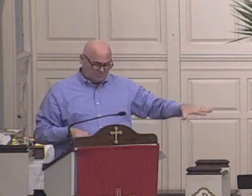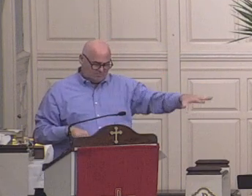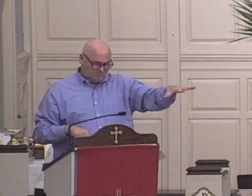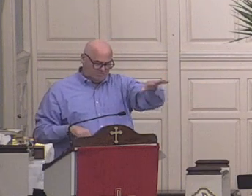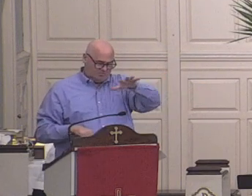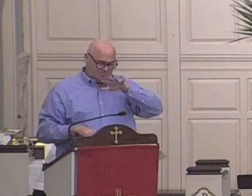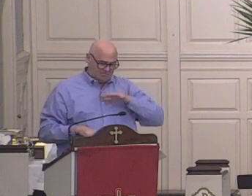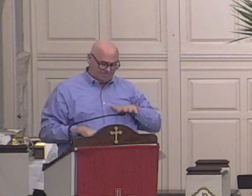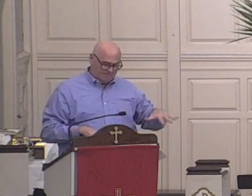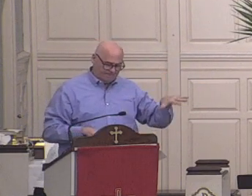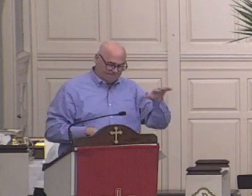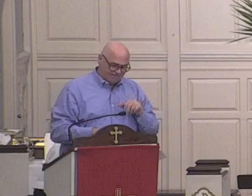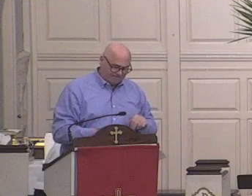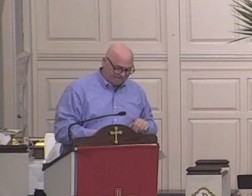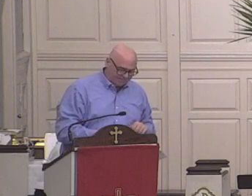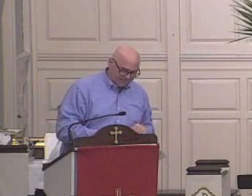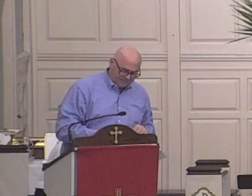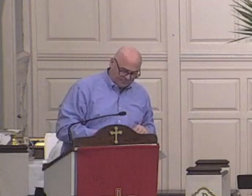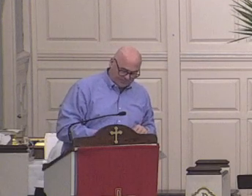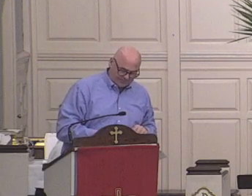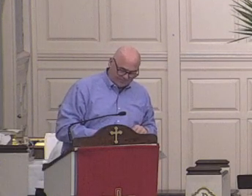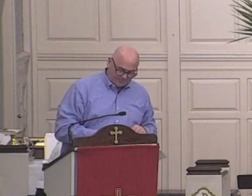Simon, a Cyrenian,